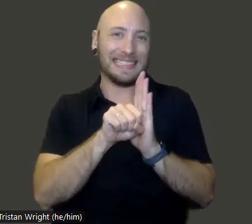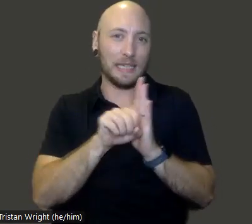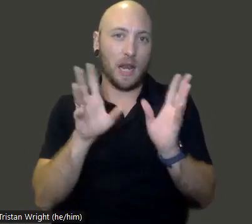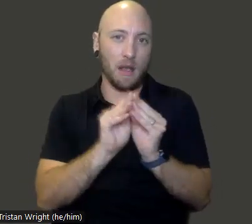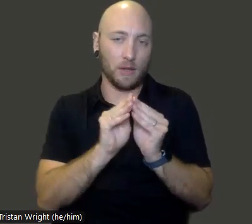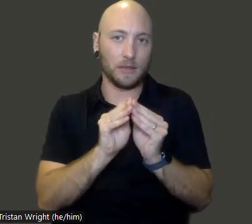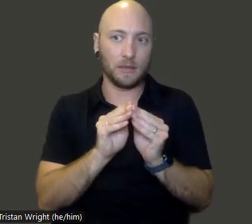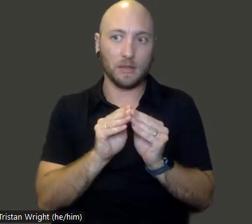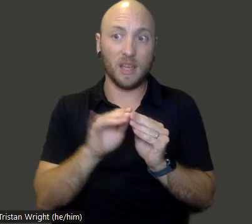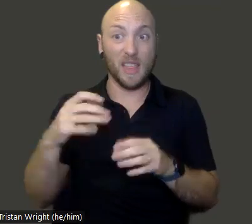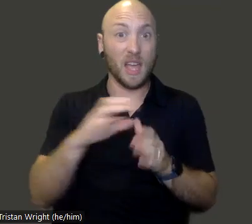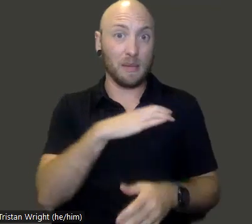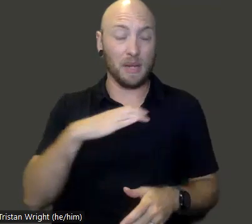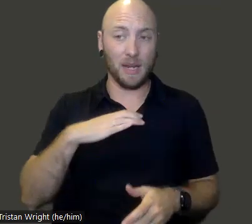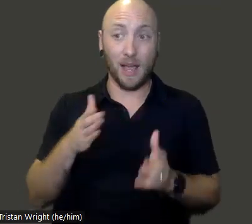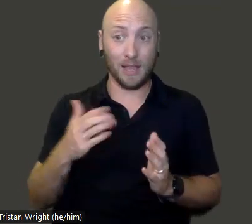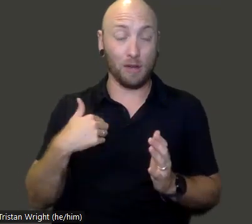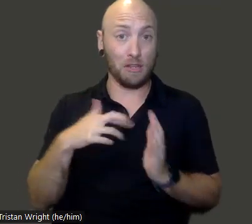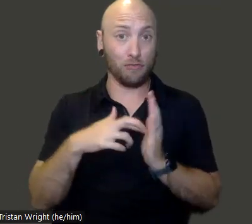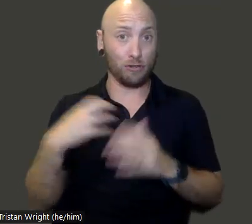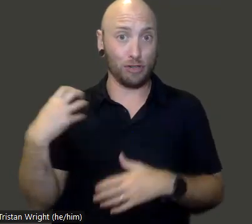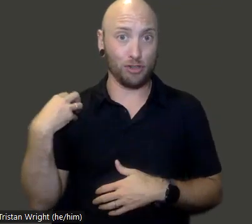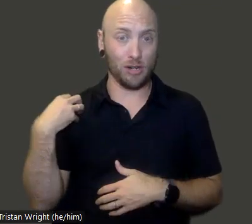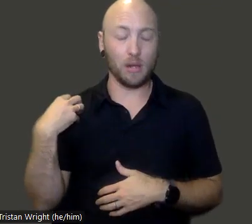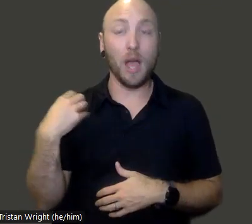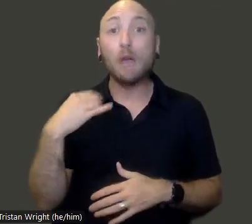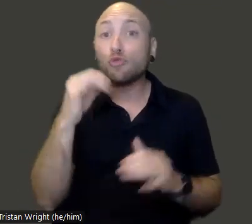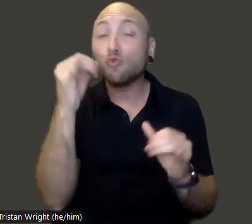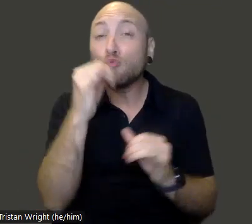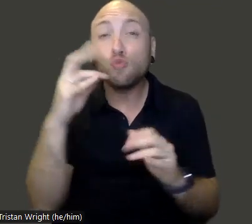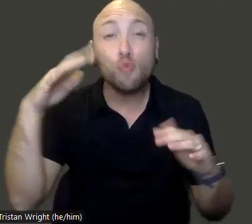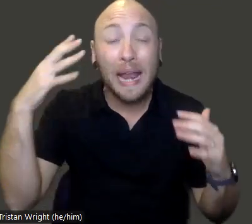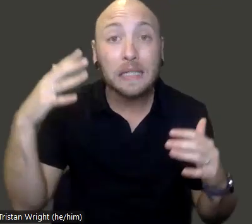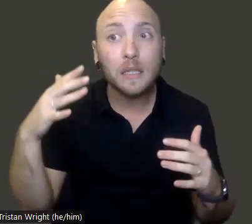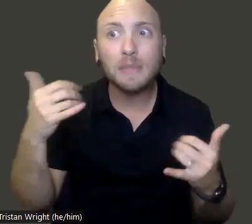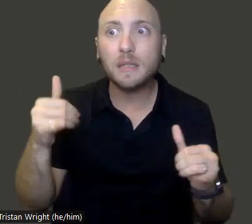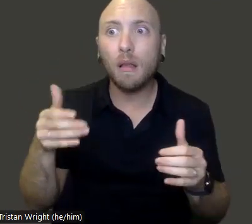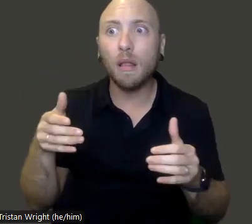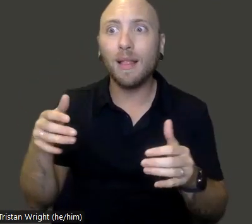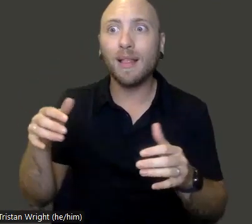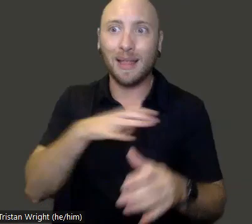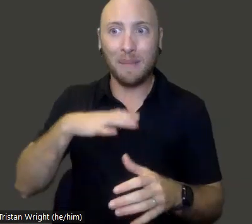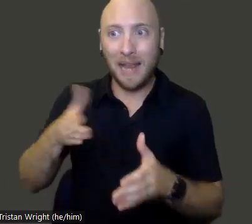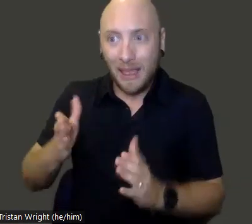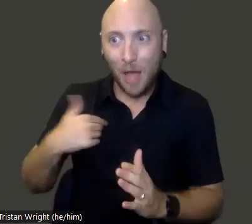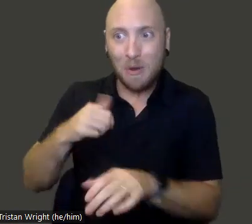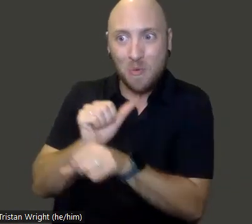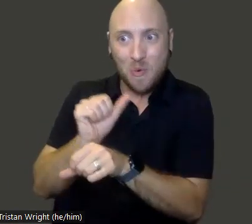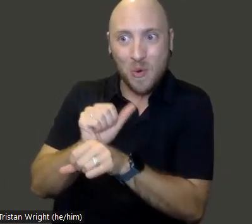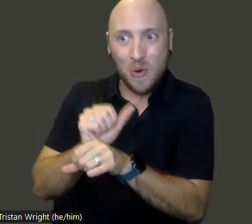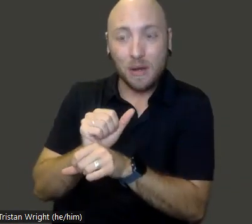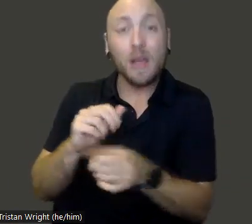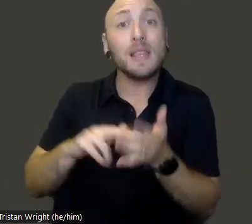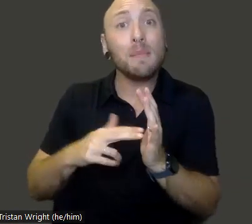chair, and I was nuts, but they gave me the responsibility, and it gave me something to do, so I wasn't thinking about